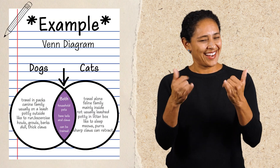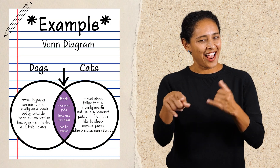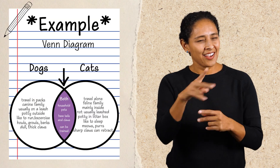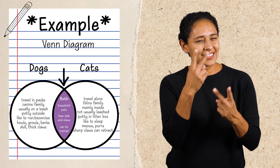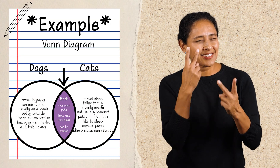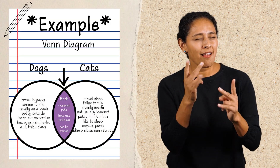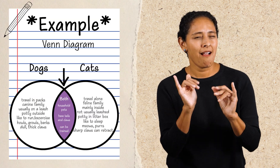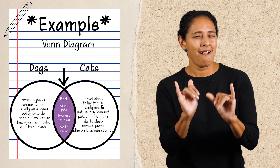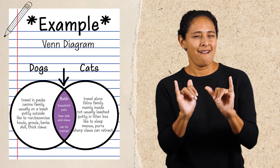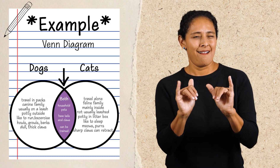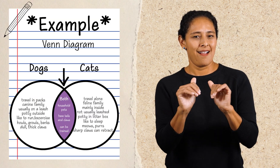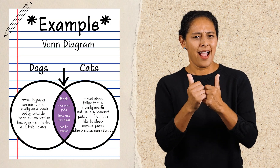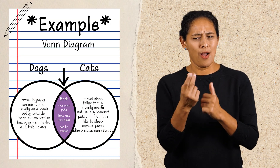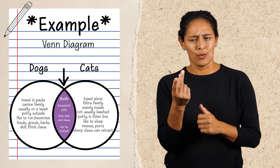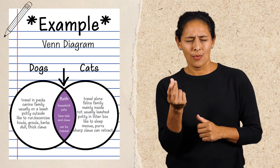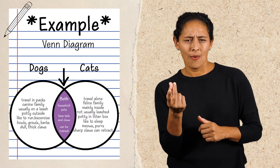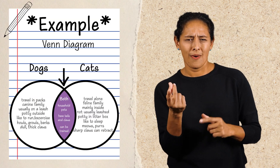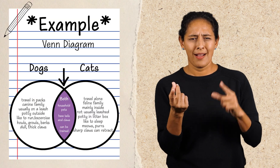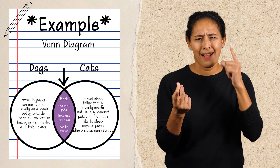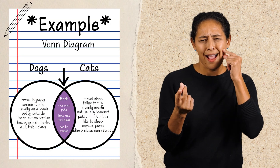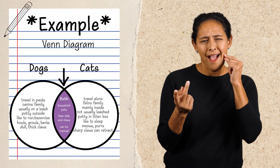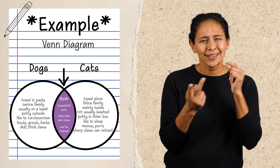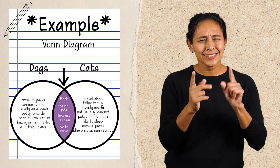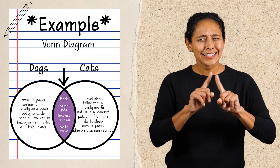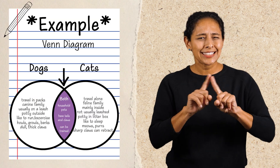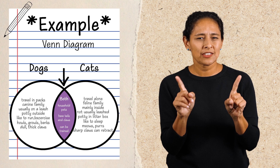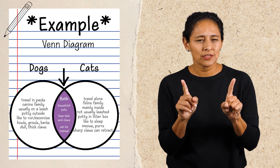Okay, now that we see how dogs and cats are different,